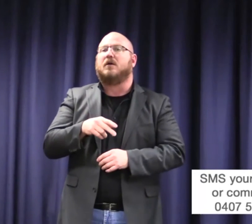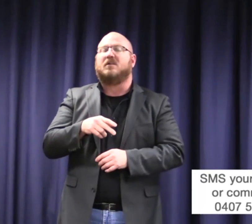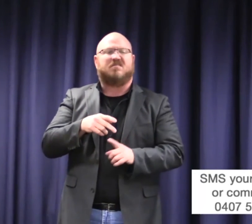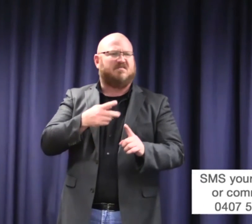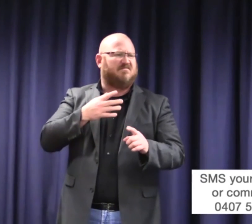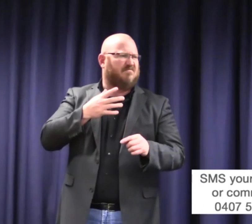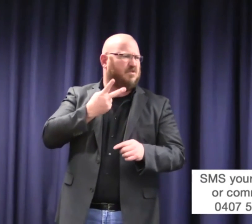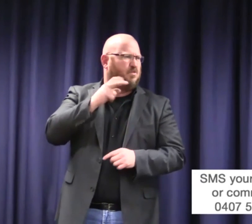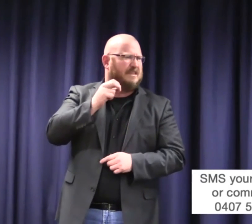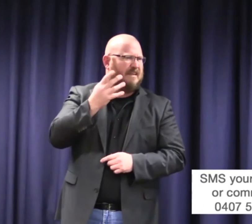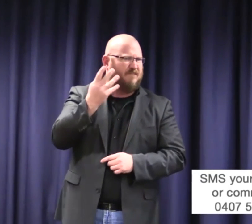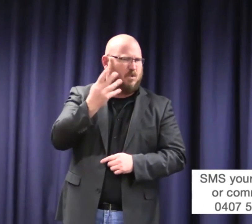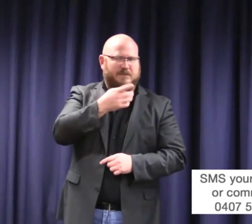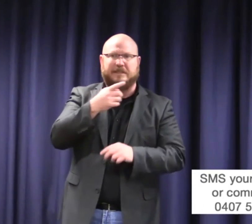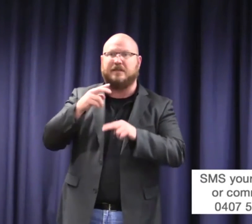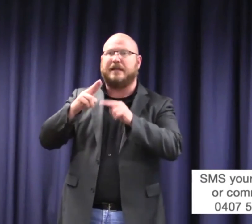2016,